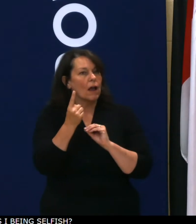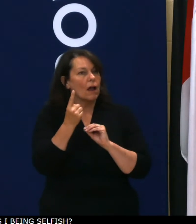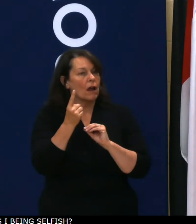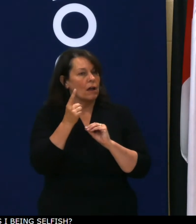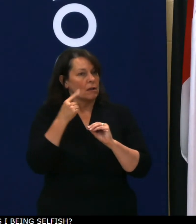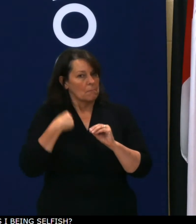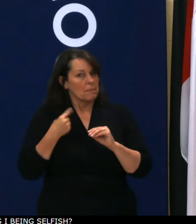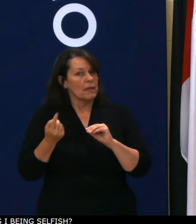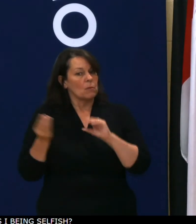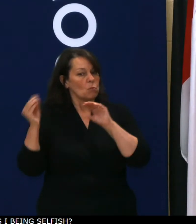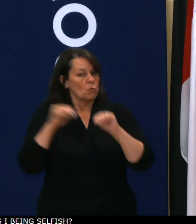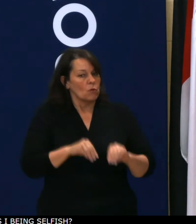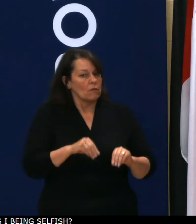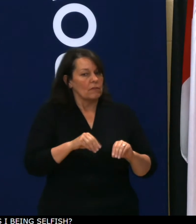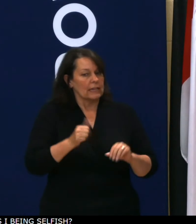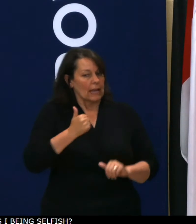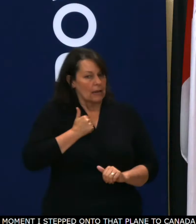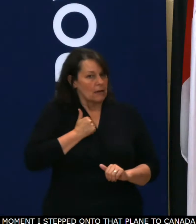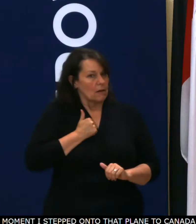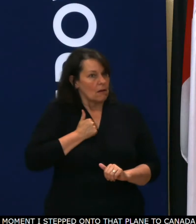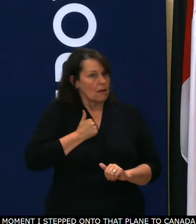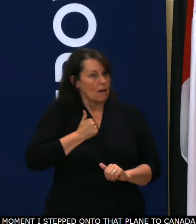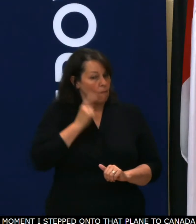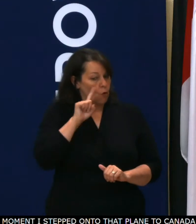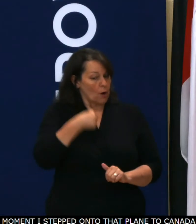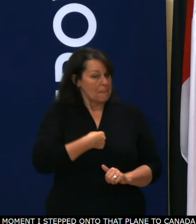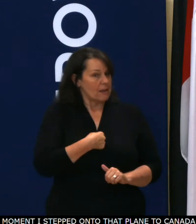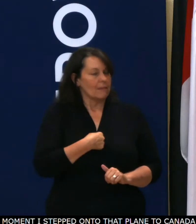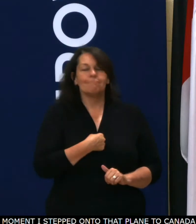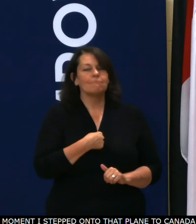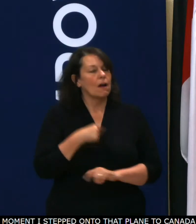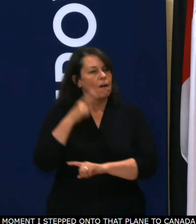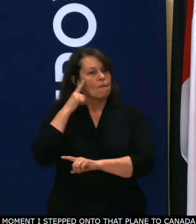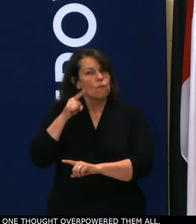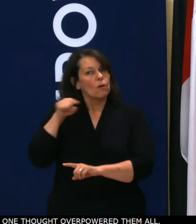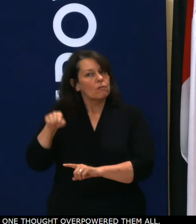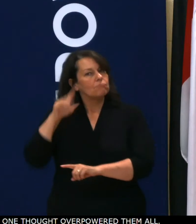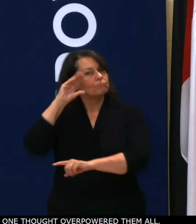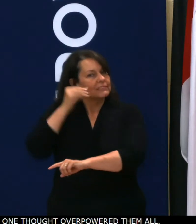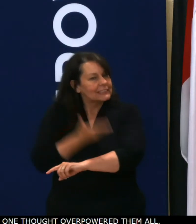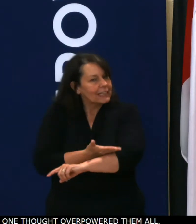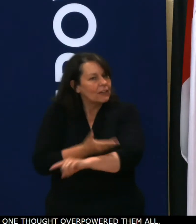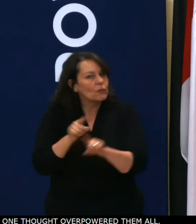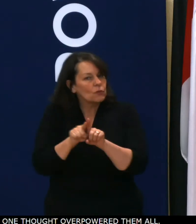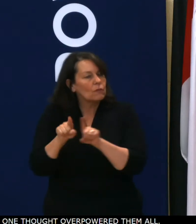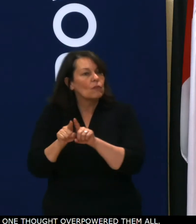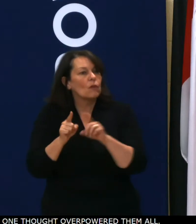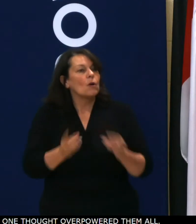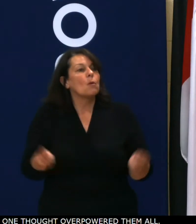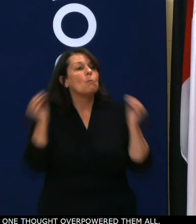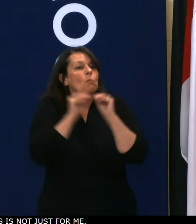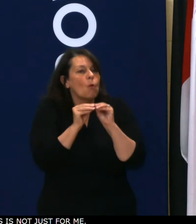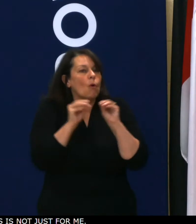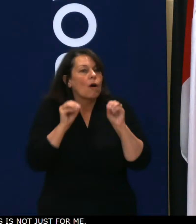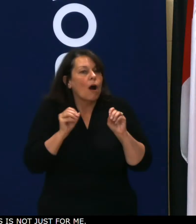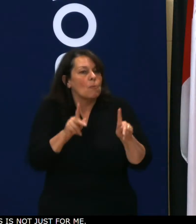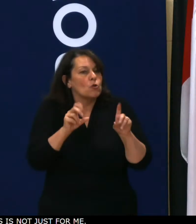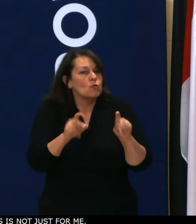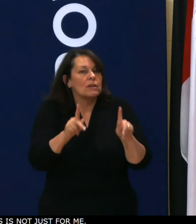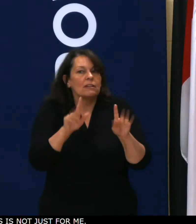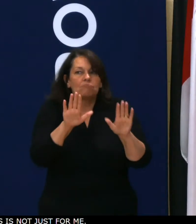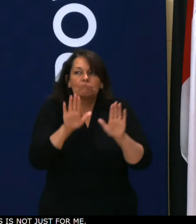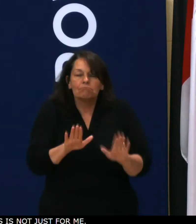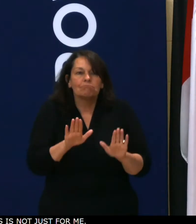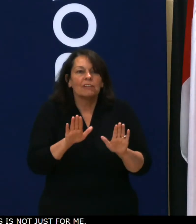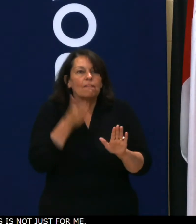me. This is for my son. This is for greater opportunities. And this is for our future.